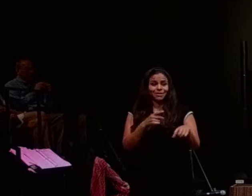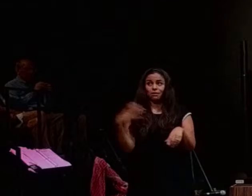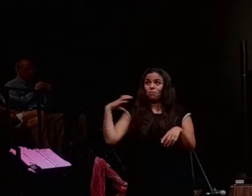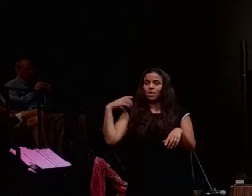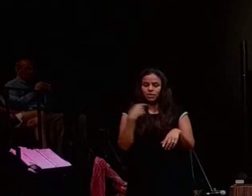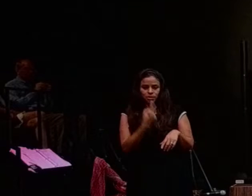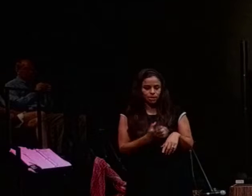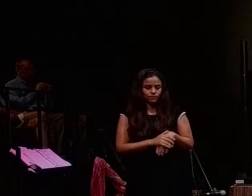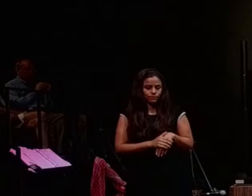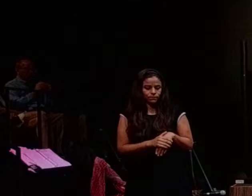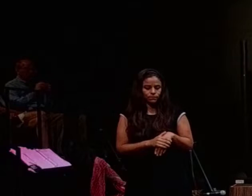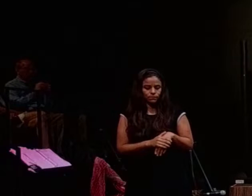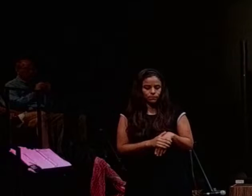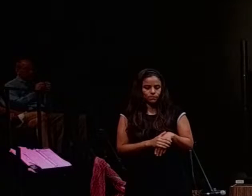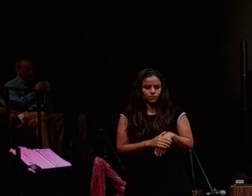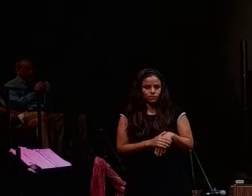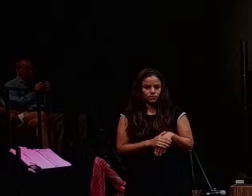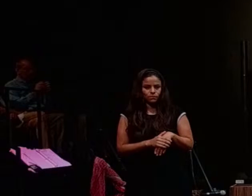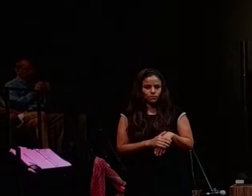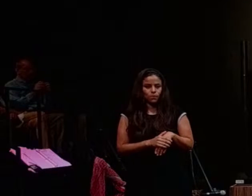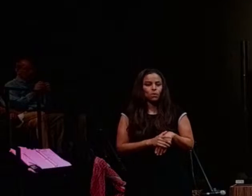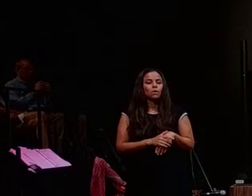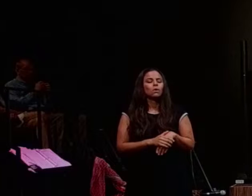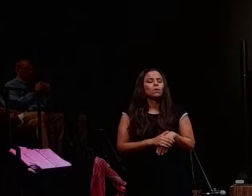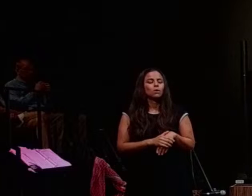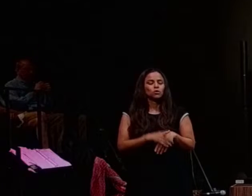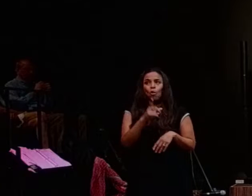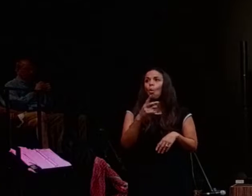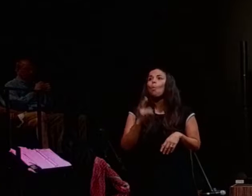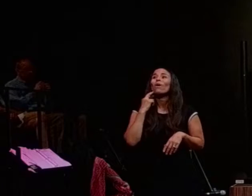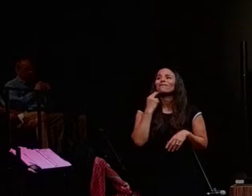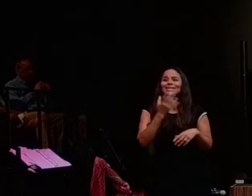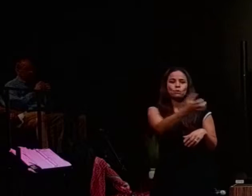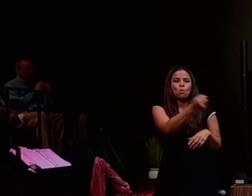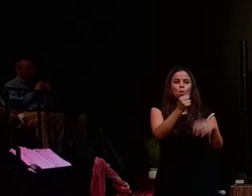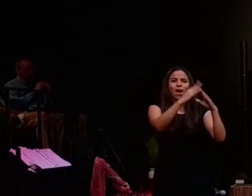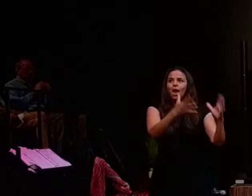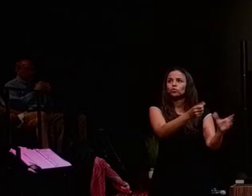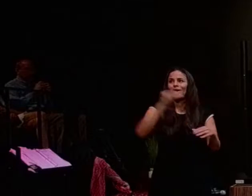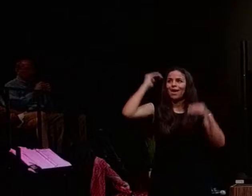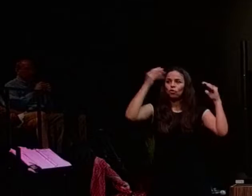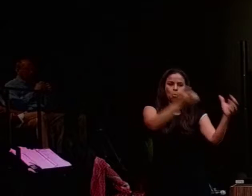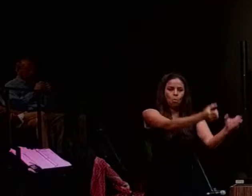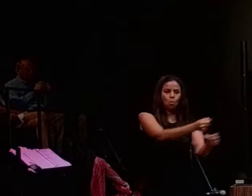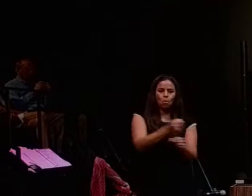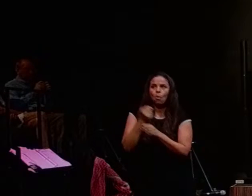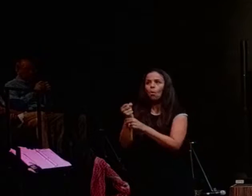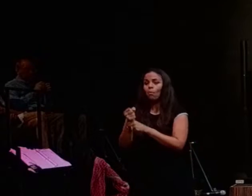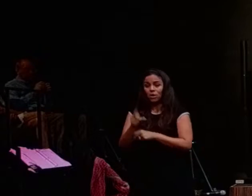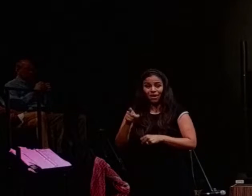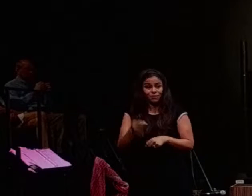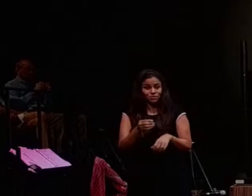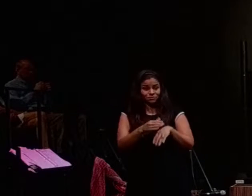gets on. He's like, okay, be advised, we pulled one victim out of the house, one adult victim. Be advised, we pulled